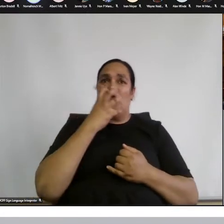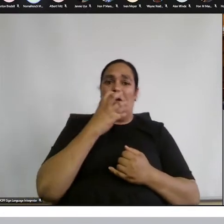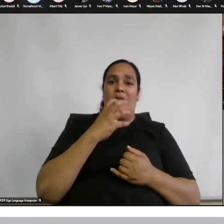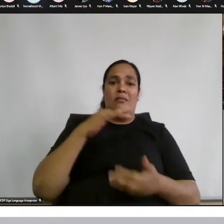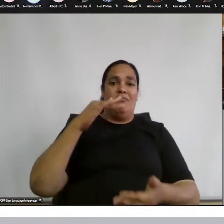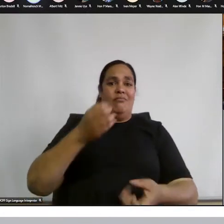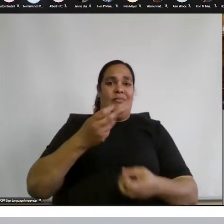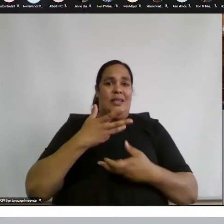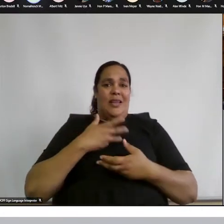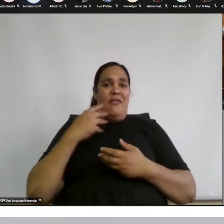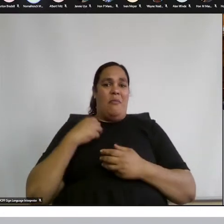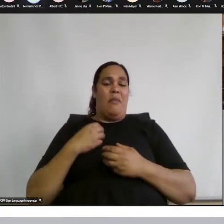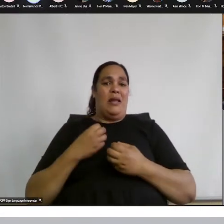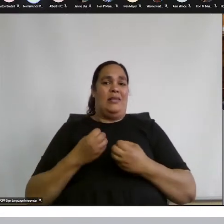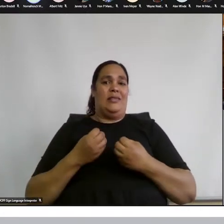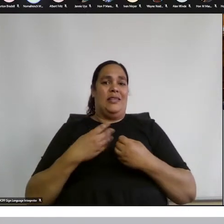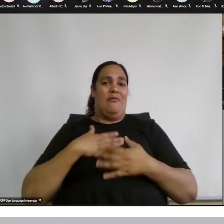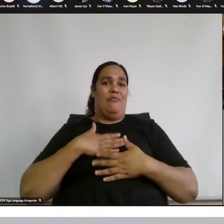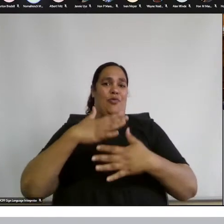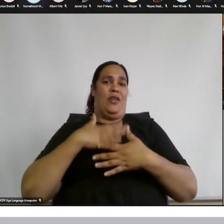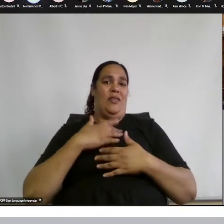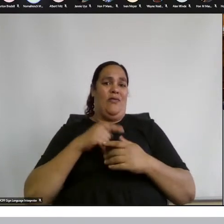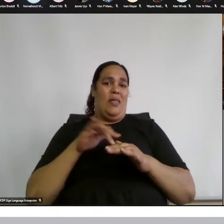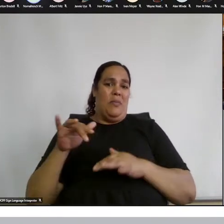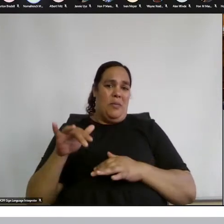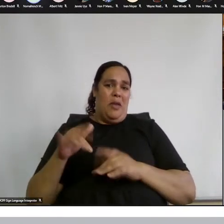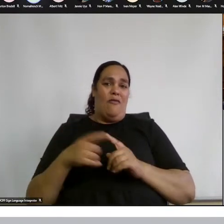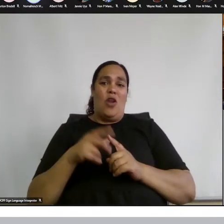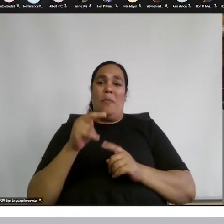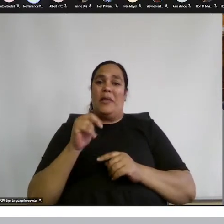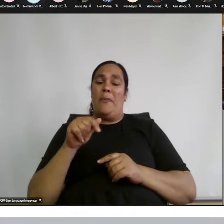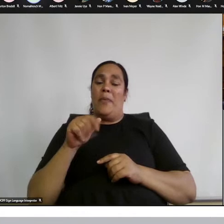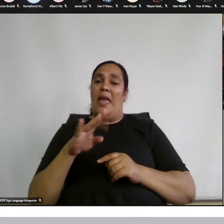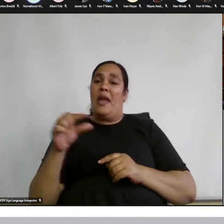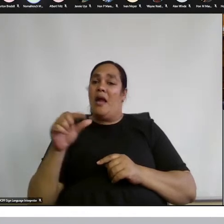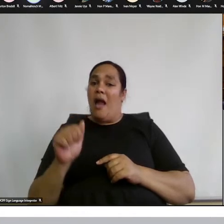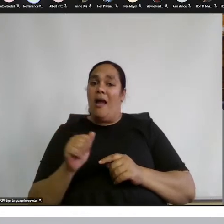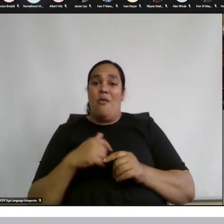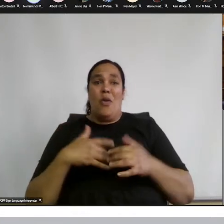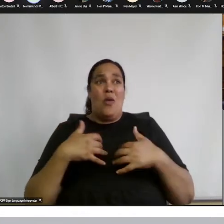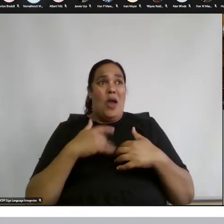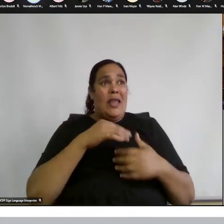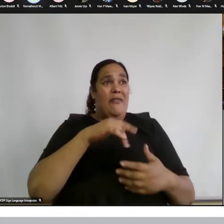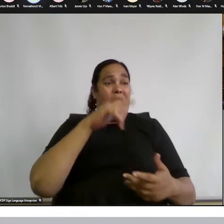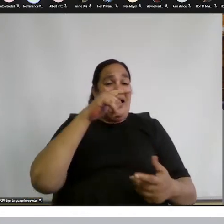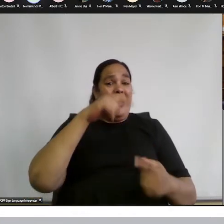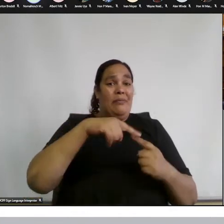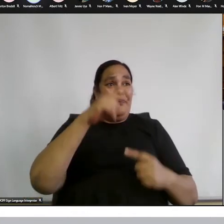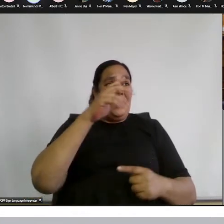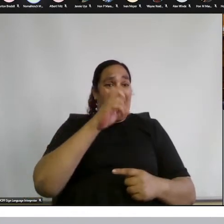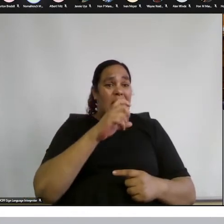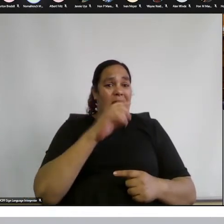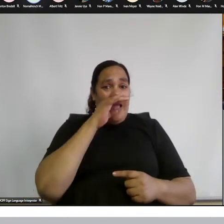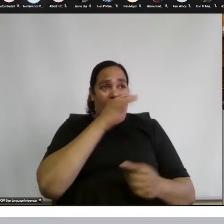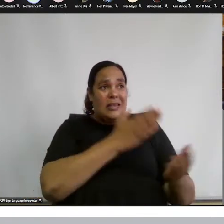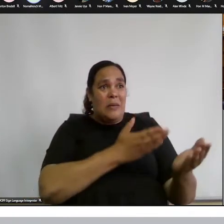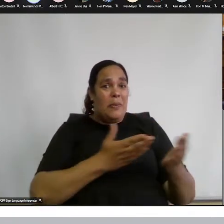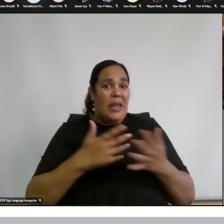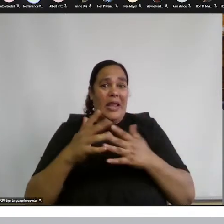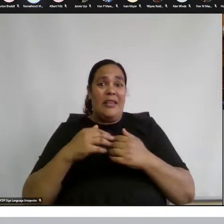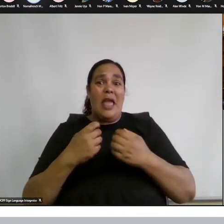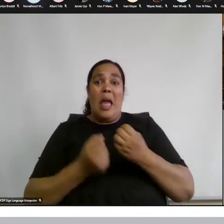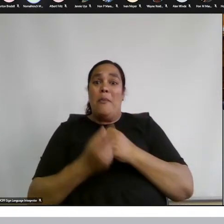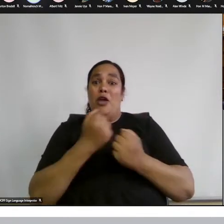was supposed to be carrying oxygen from Gqeberha, where we were worried that if that tank, with anything that would happen to that